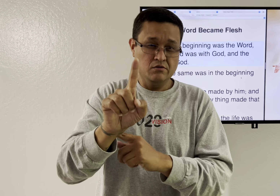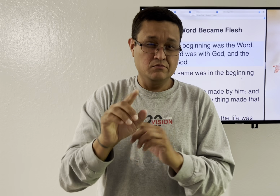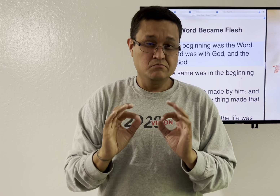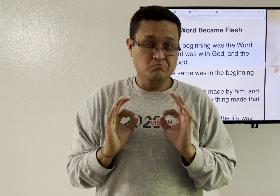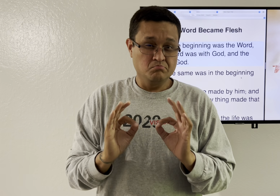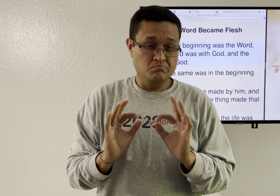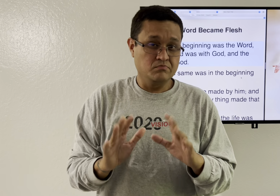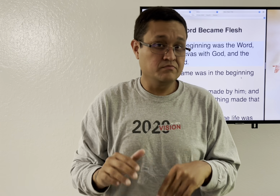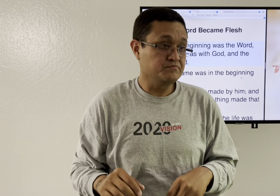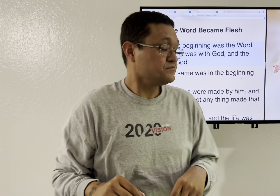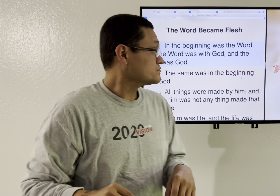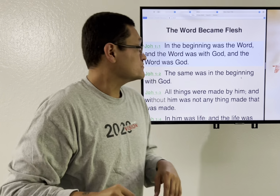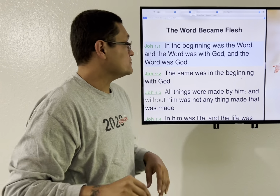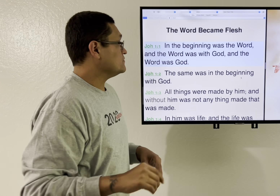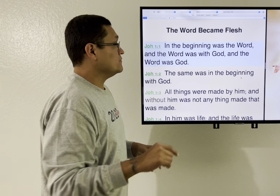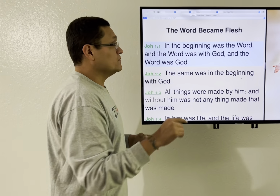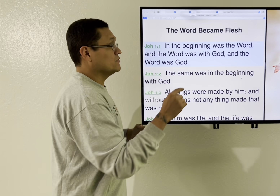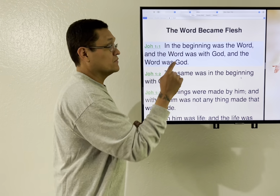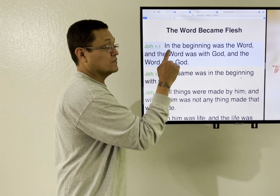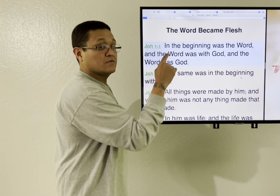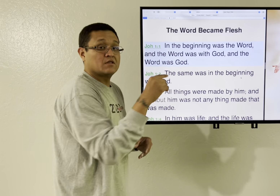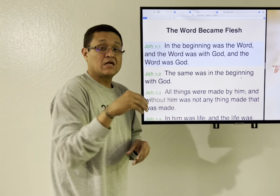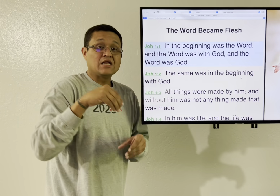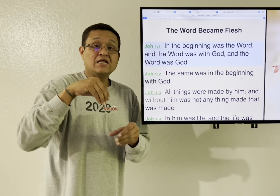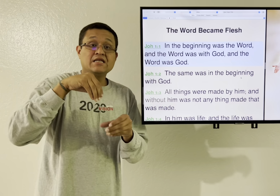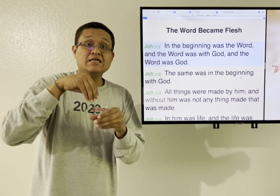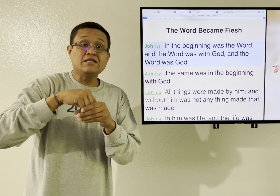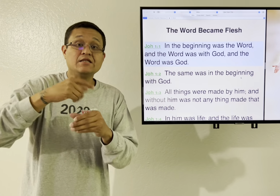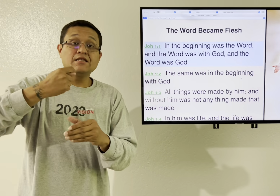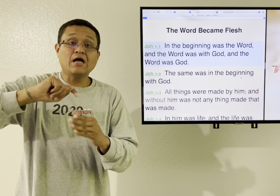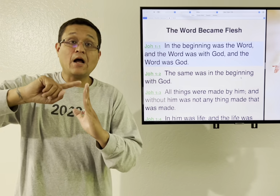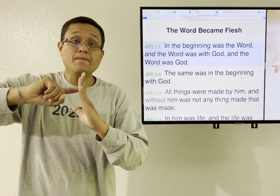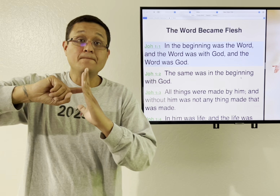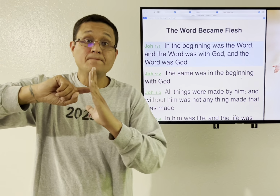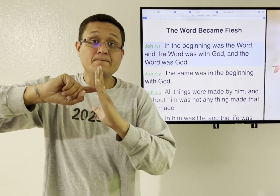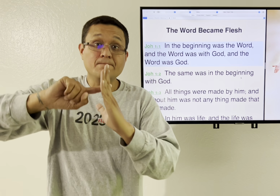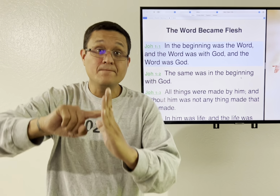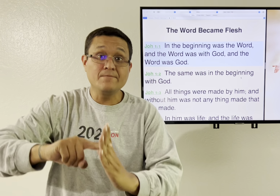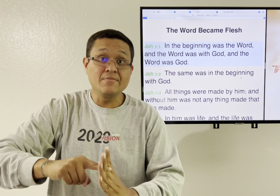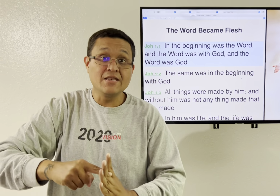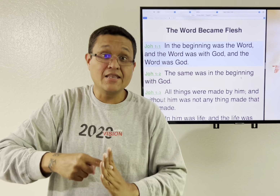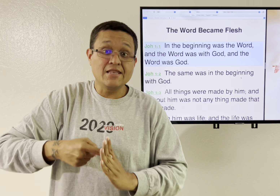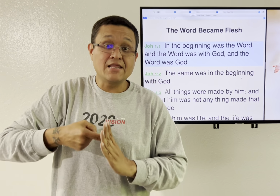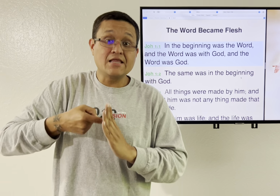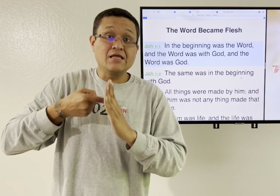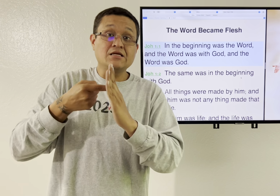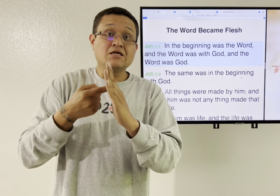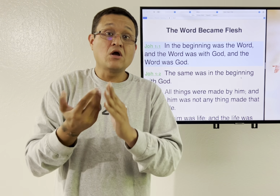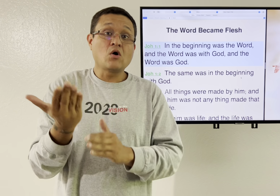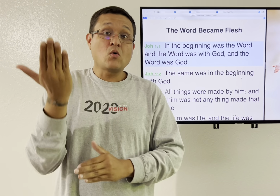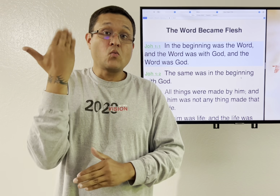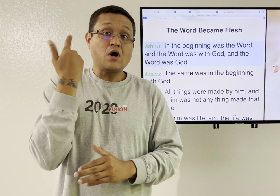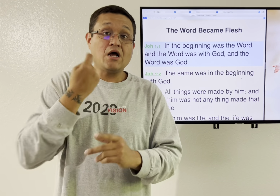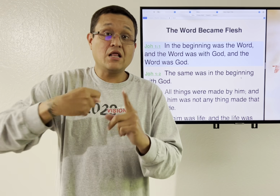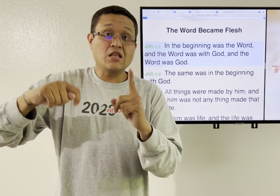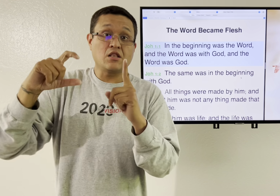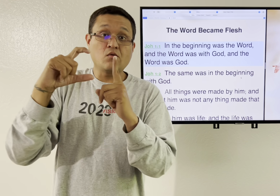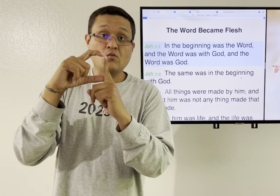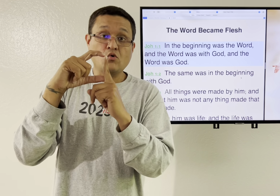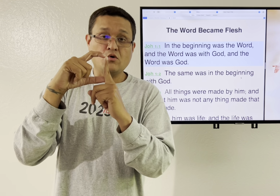You know this verse is a very famous verse, John 1:1. It says, "In the beginning was the